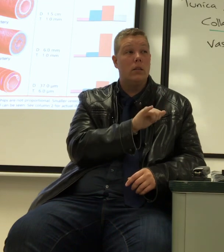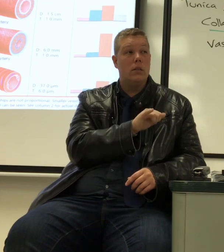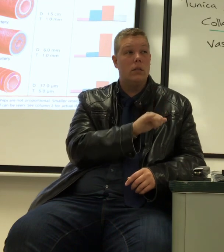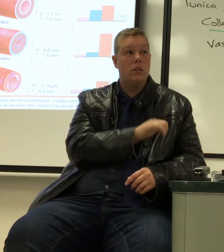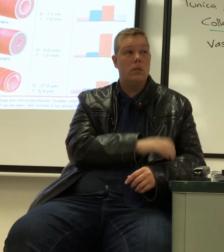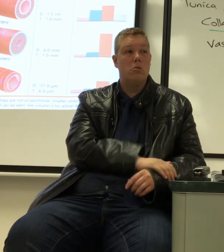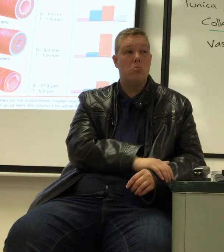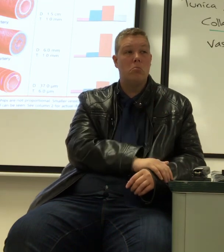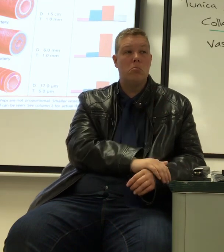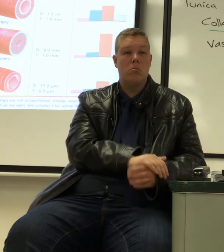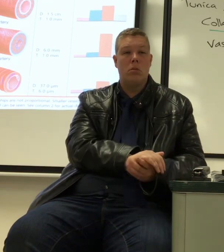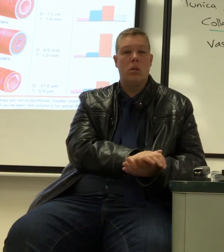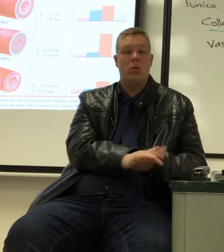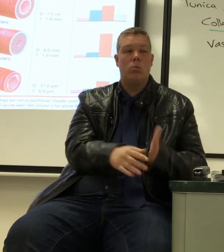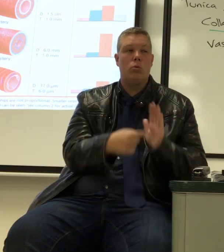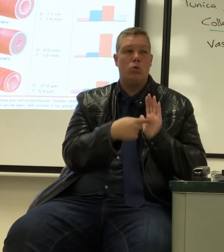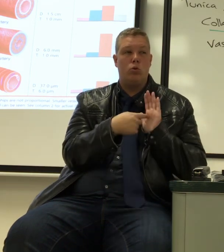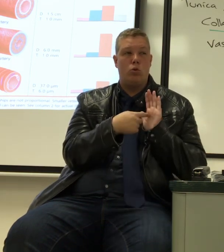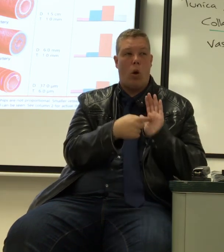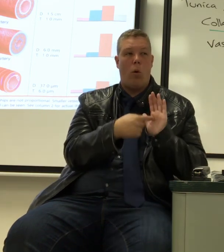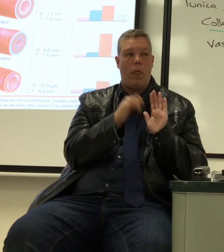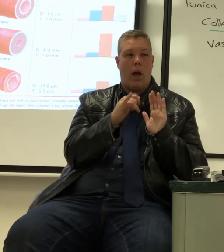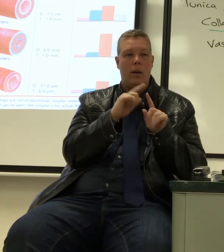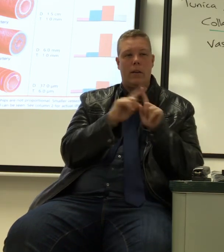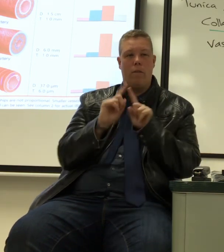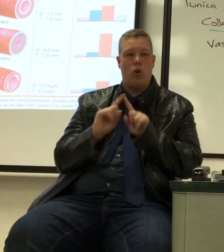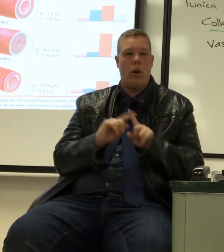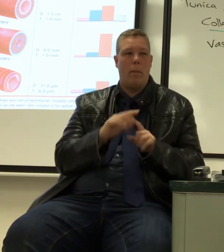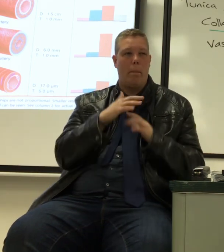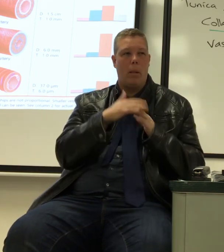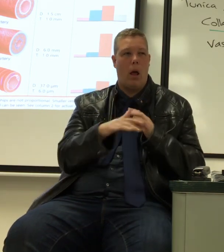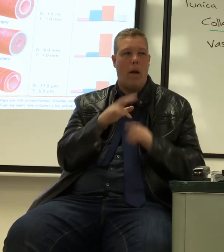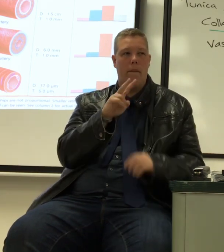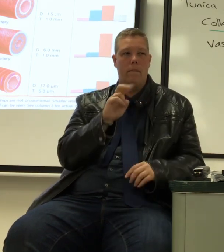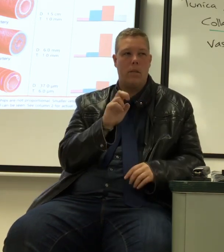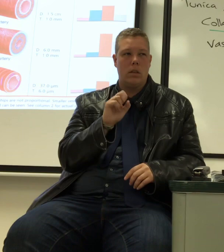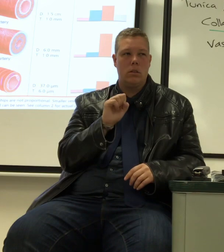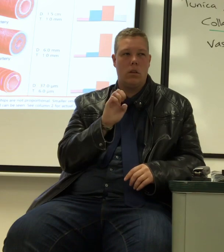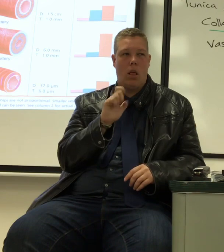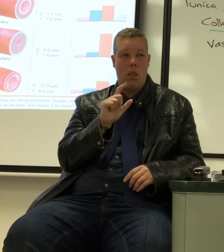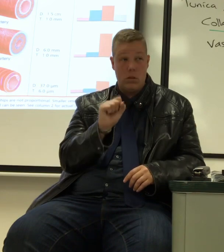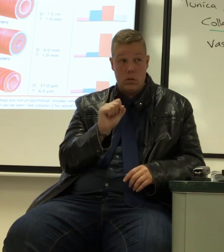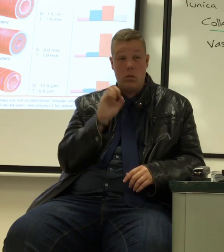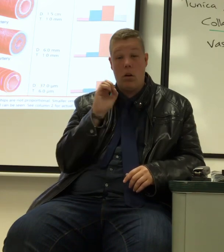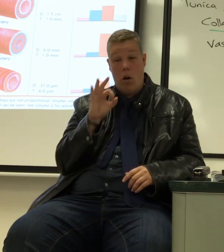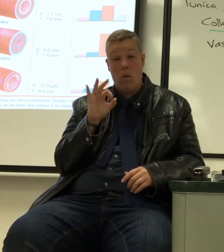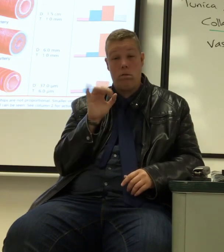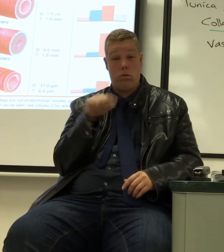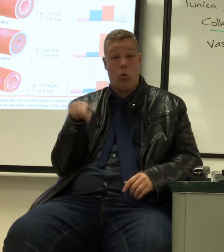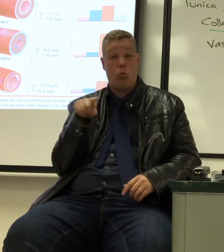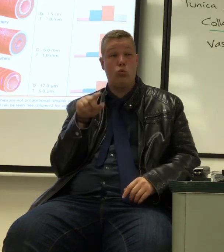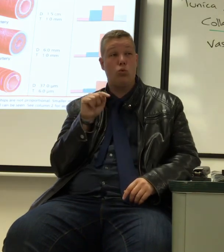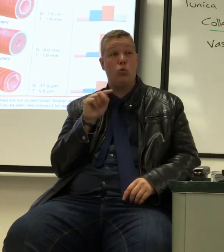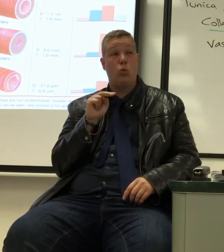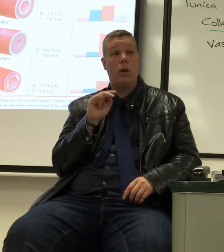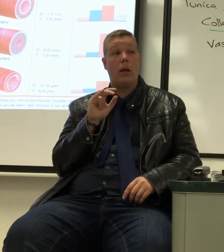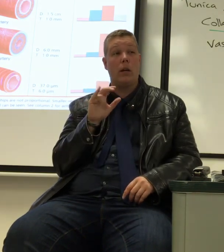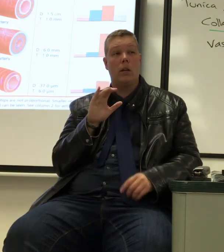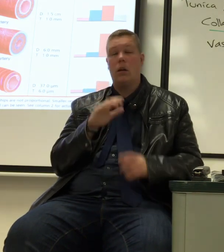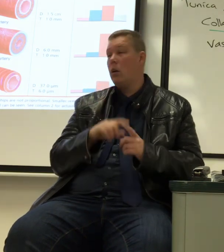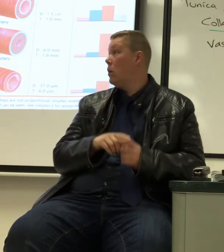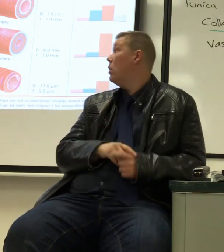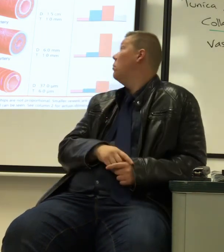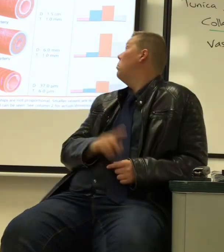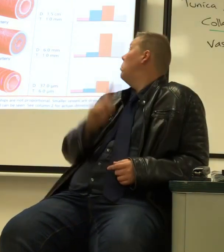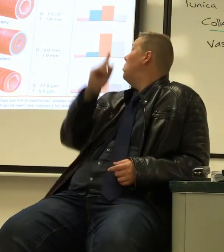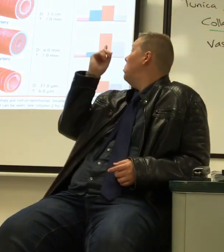of the different blood vessels of the tunics. And so I kind of like this figure because it shows you,